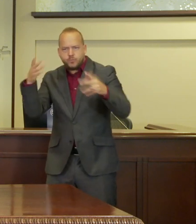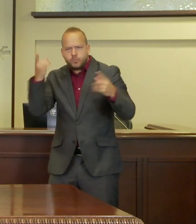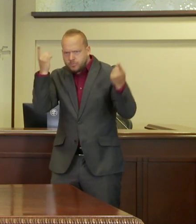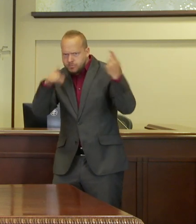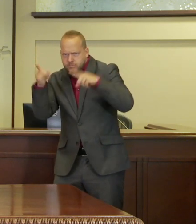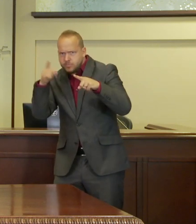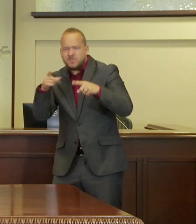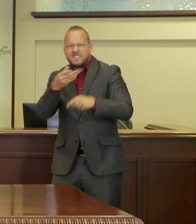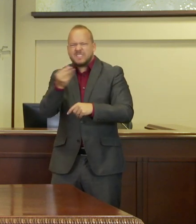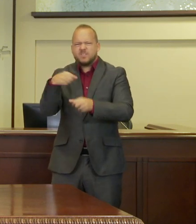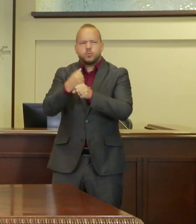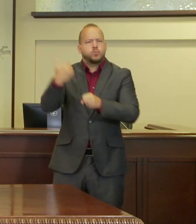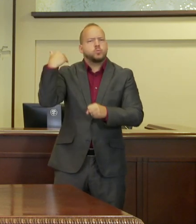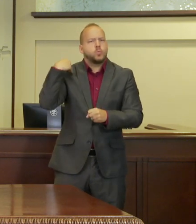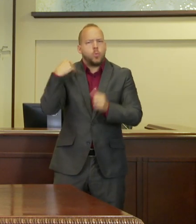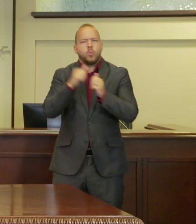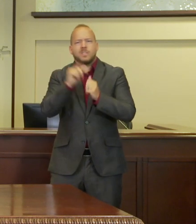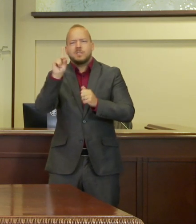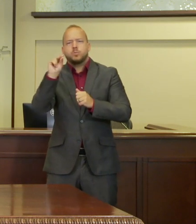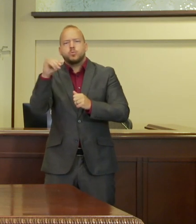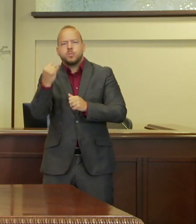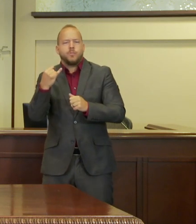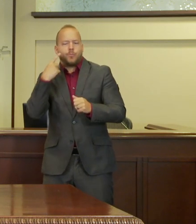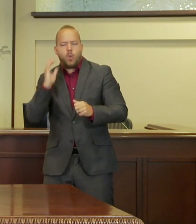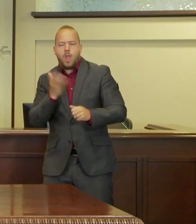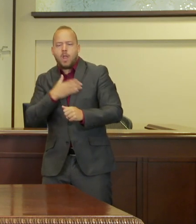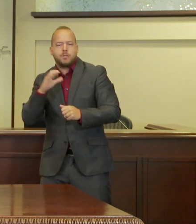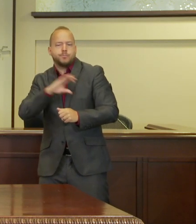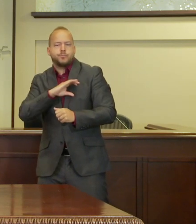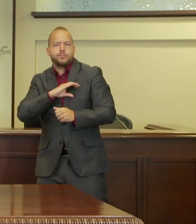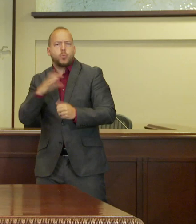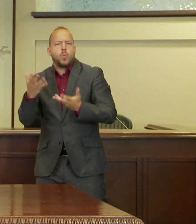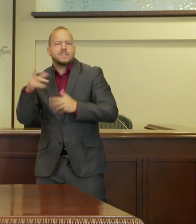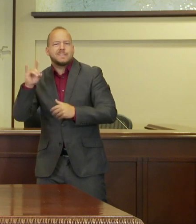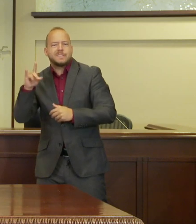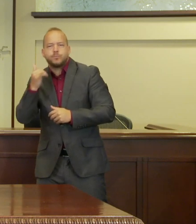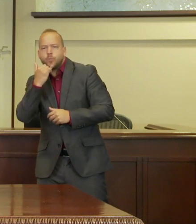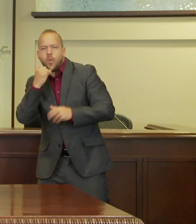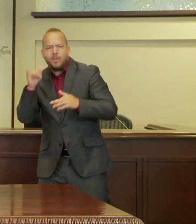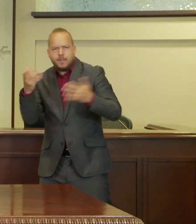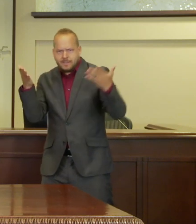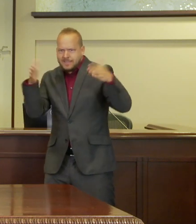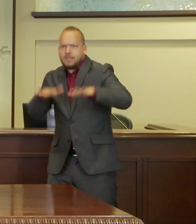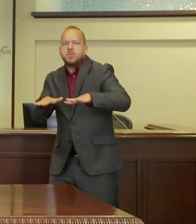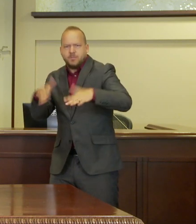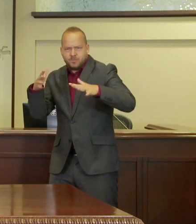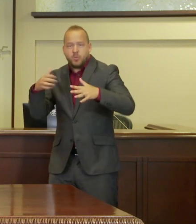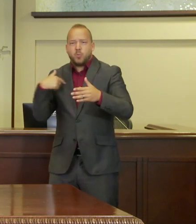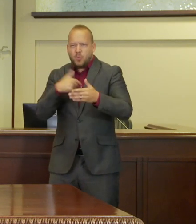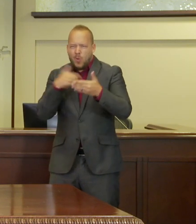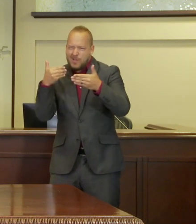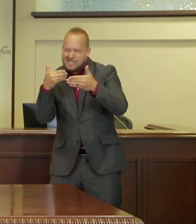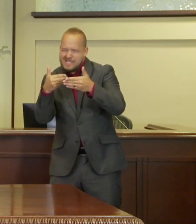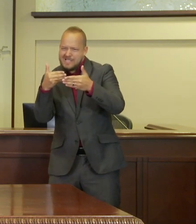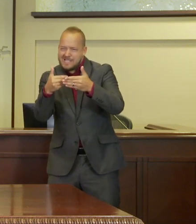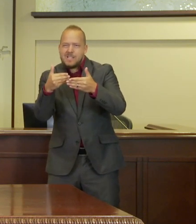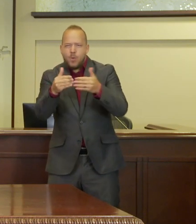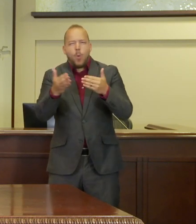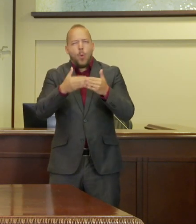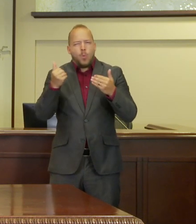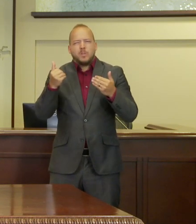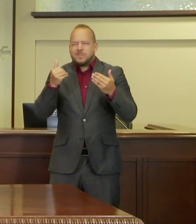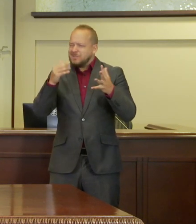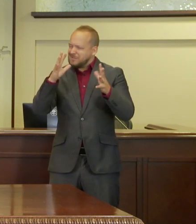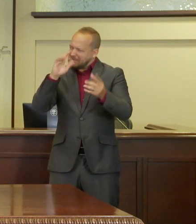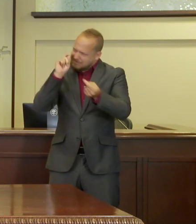ago, and we are actually happy to note that we are nearing full compliance with the settlement agreement. As a result of that, we have